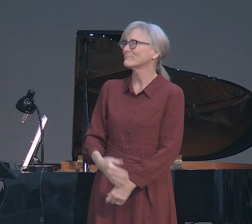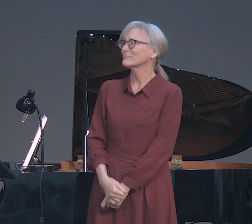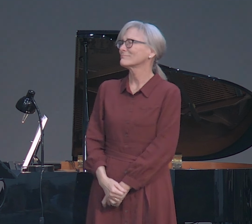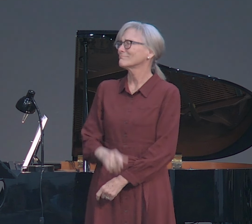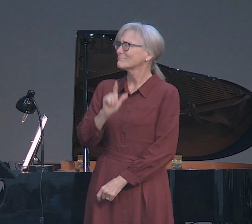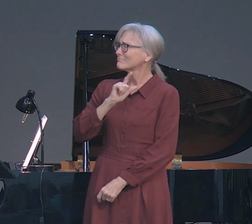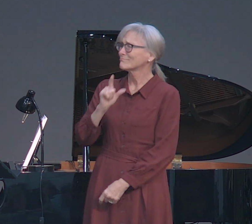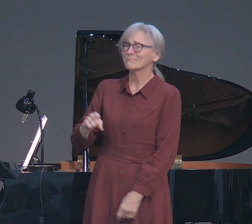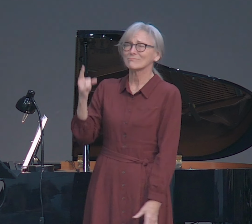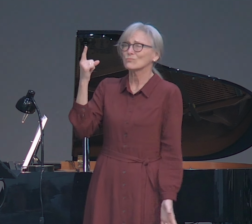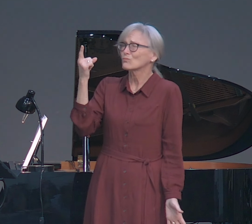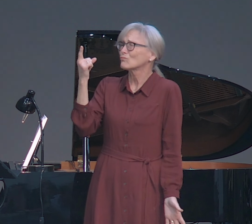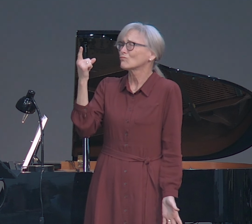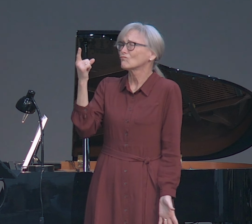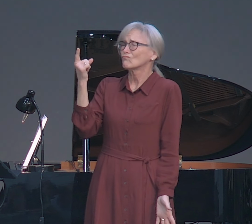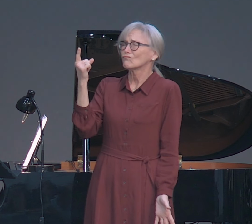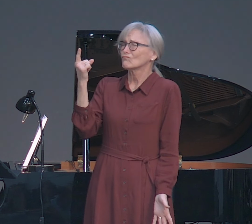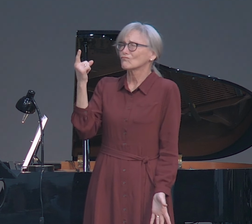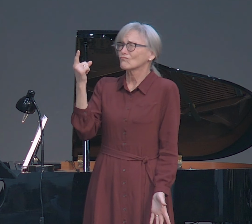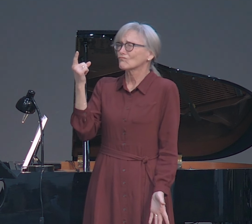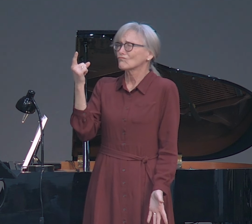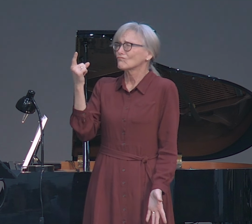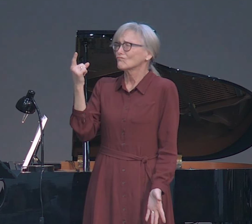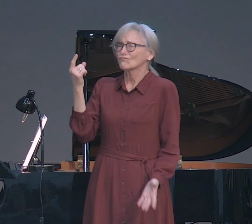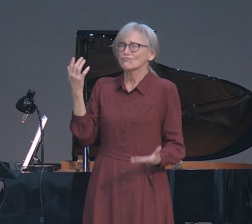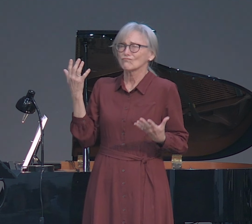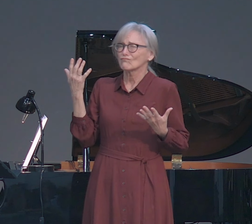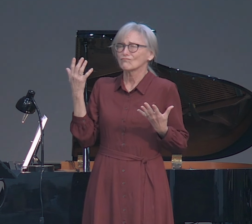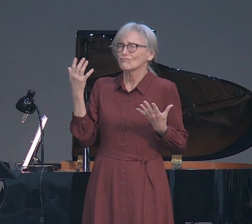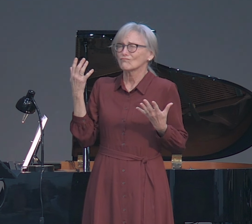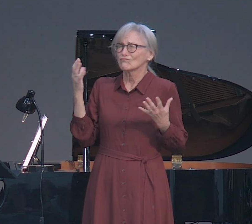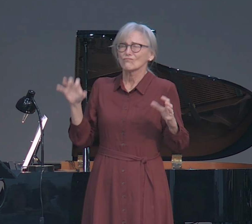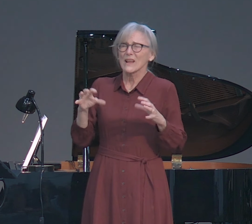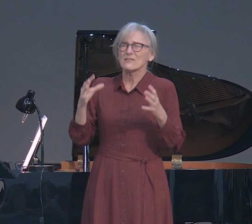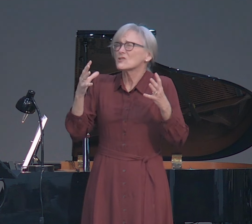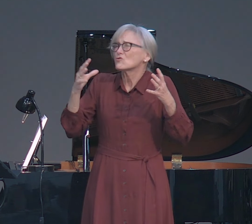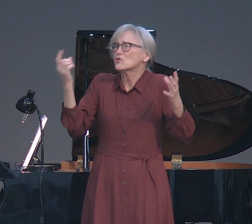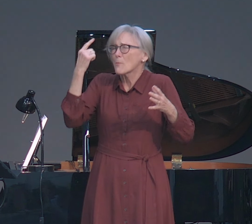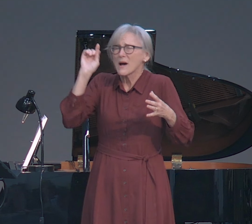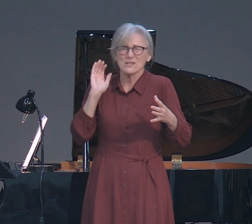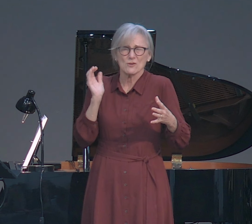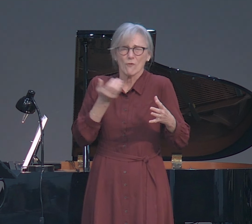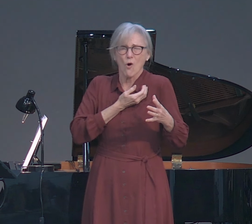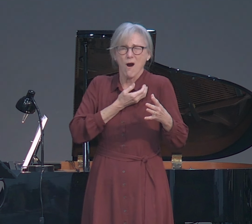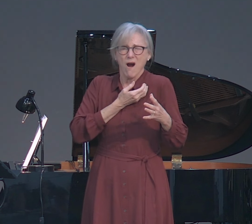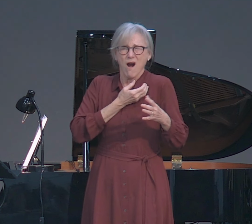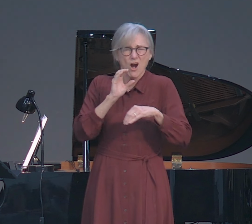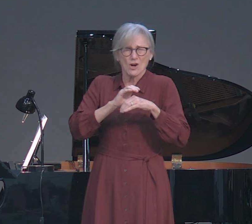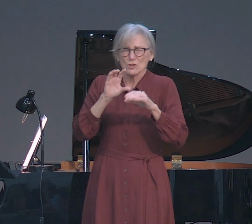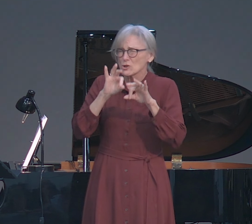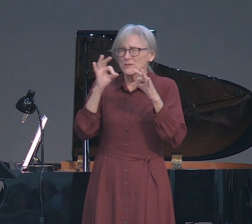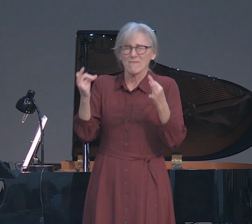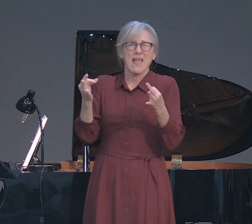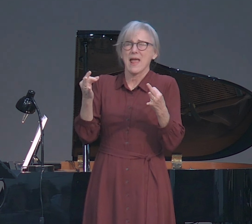Lord, You've done more for our church family than we could have dreamed of. Your